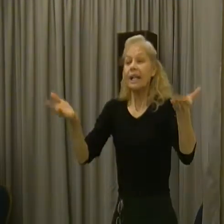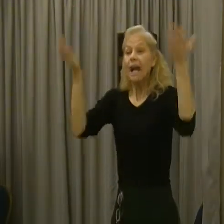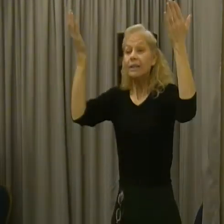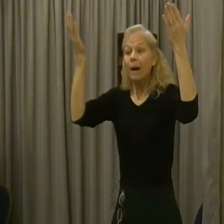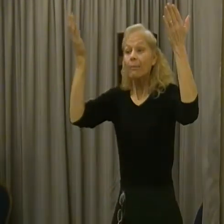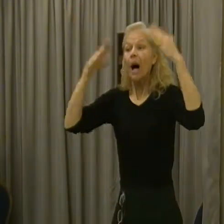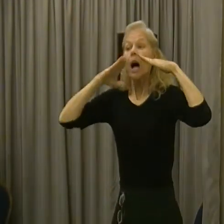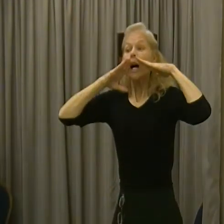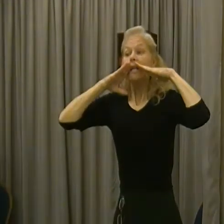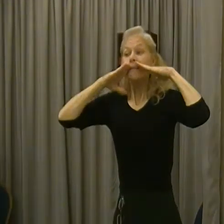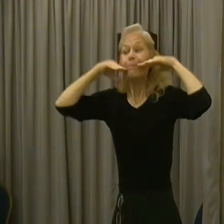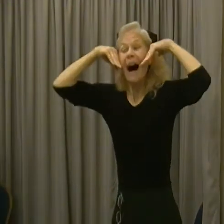111.